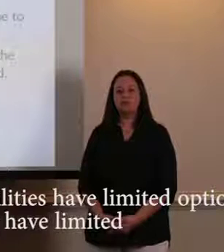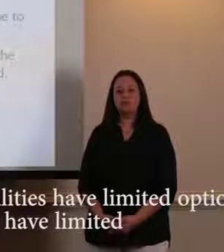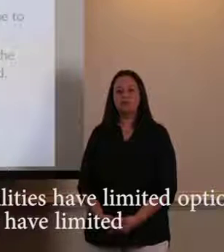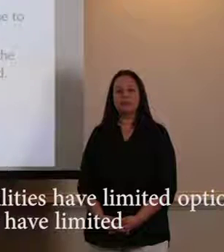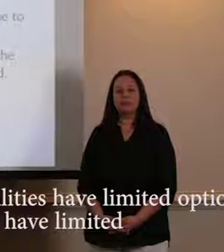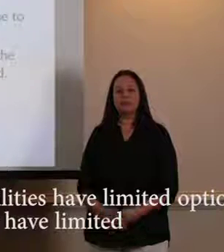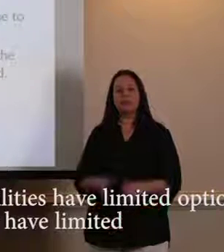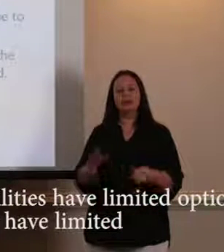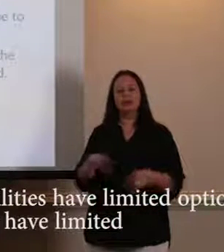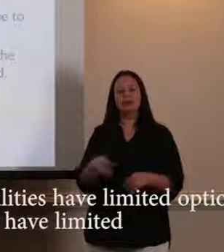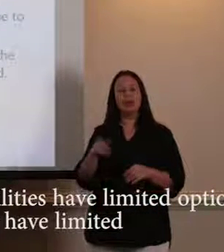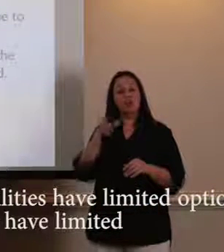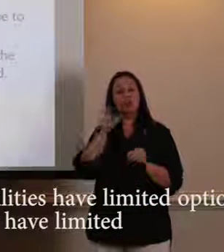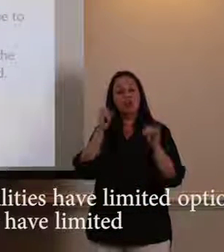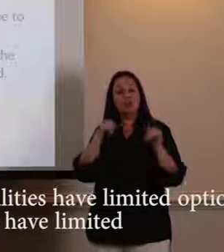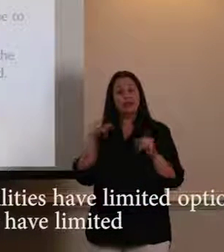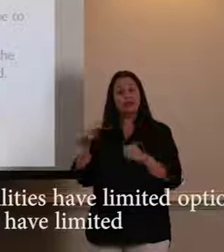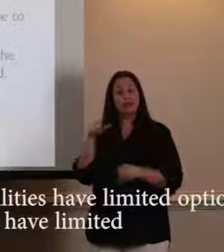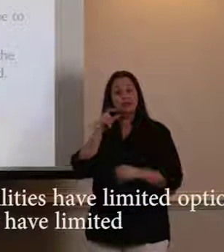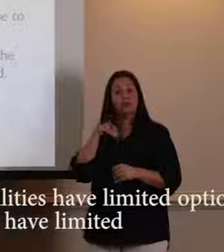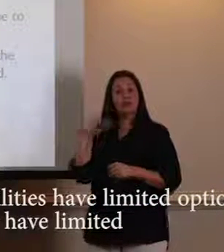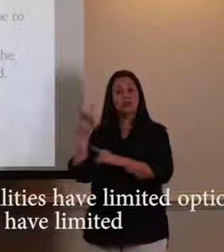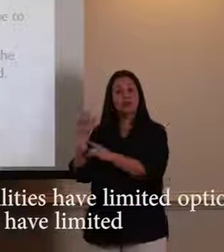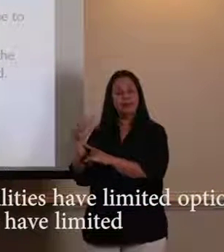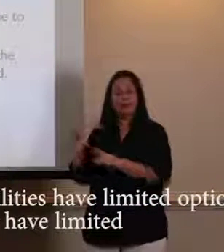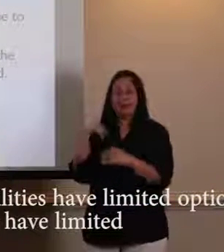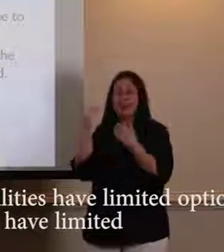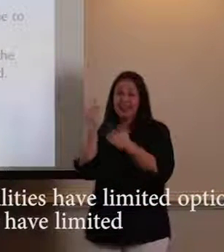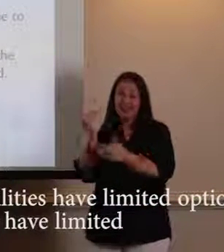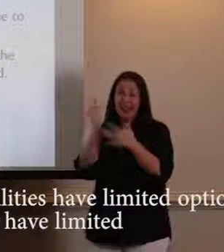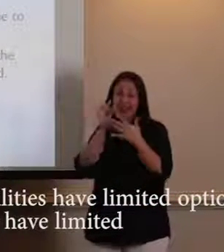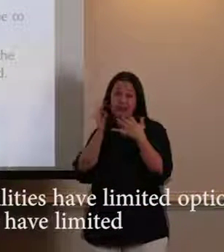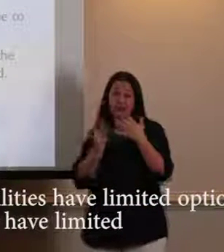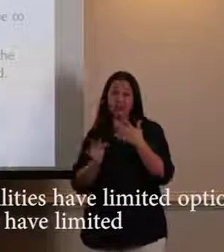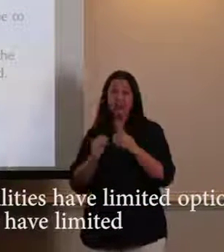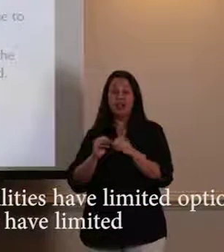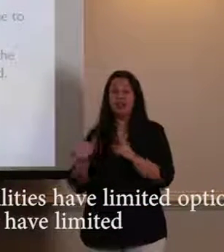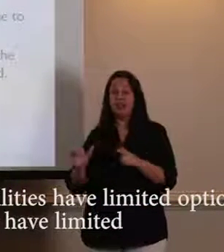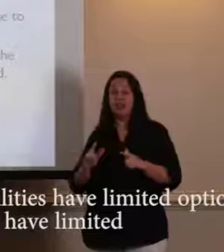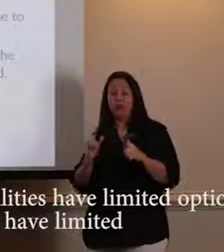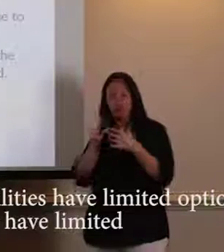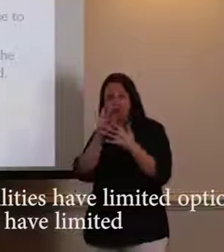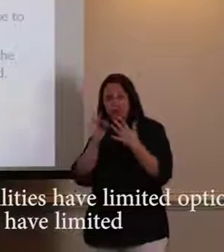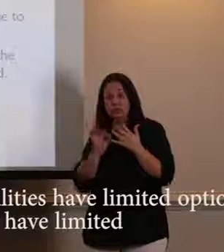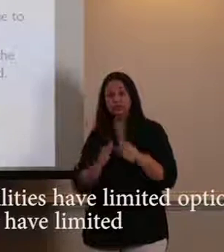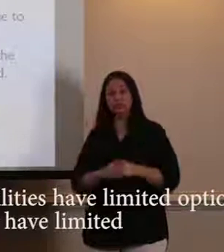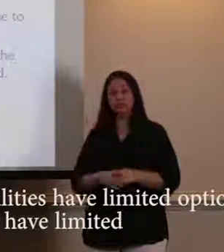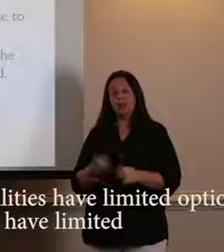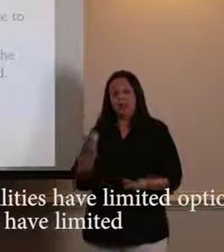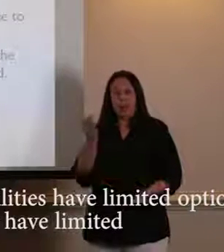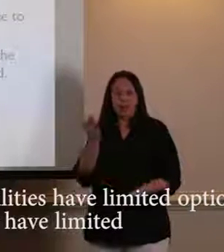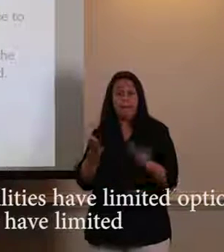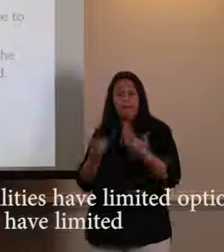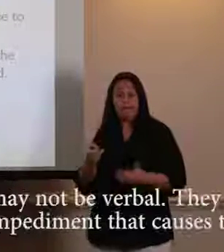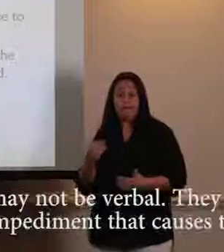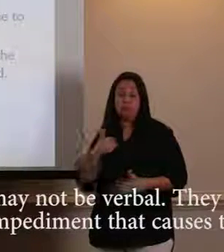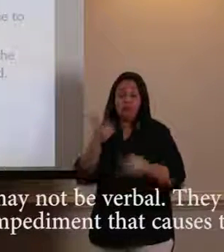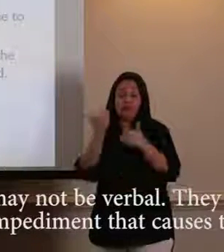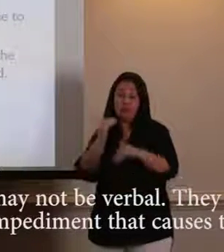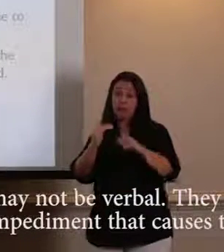Just as individuals with disabilities have limited options in their life choices, they may have limited communication